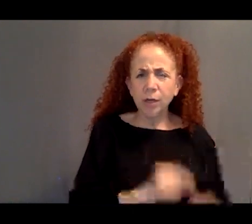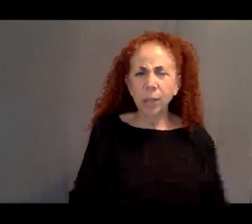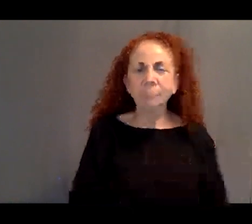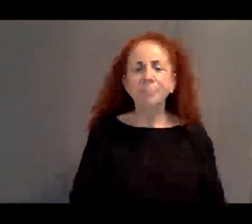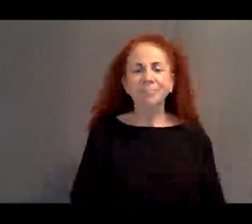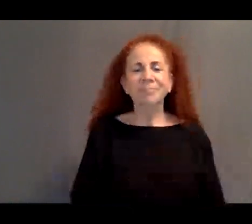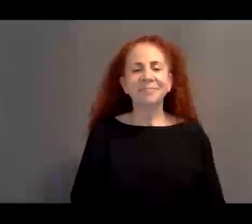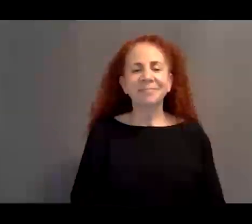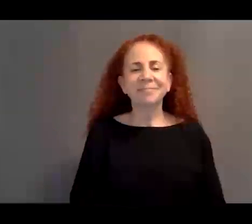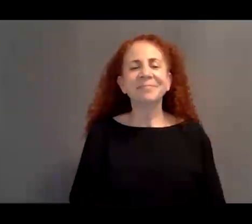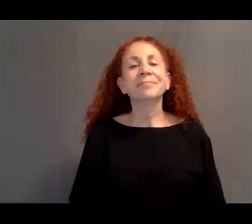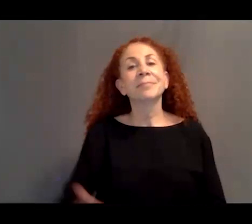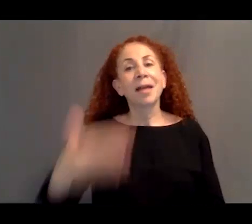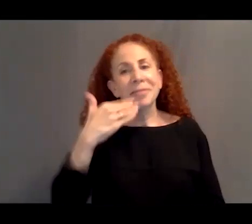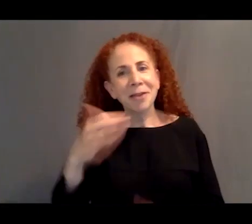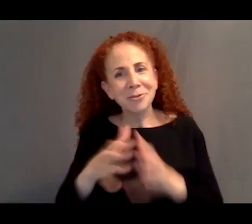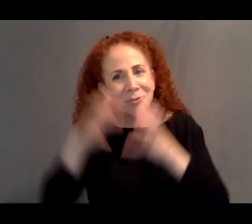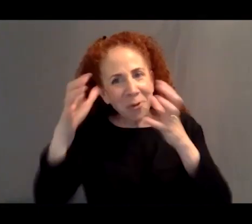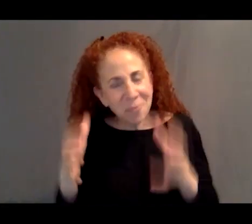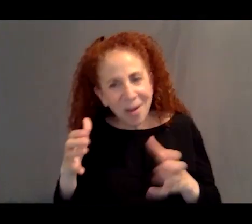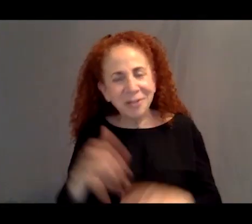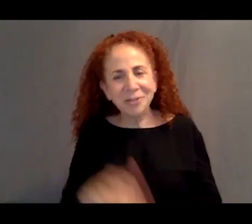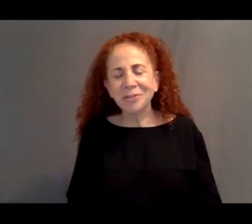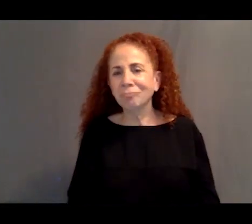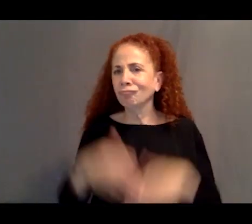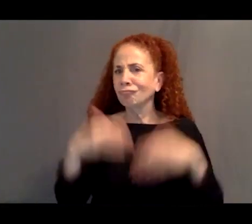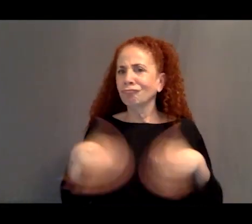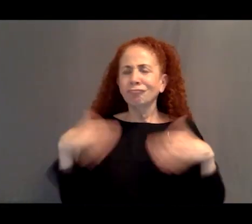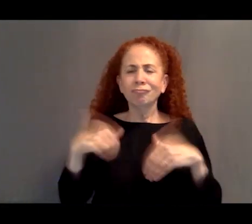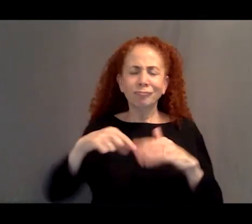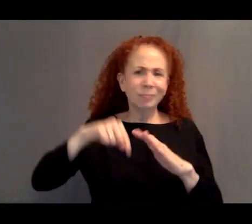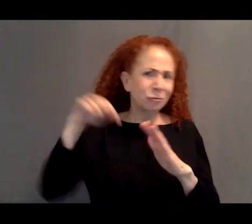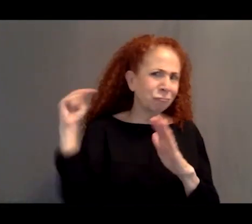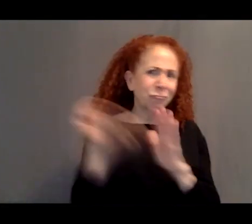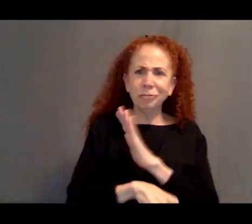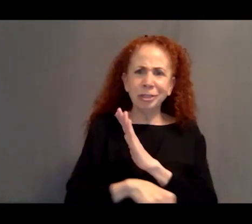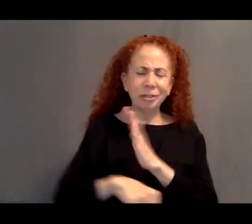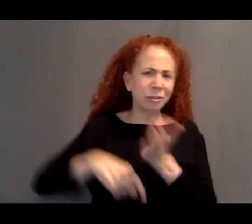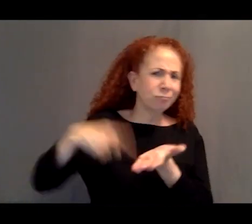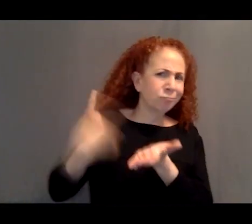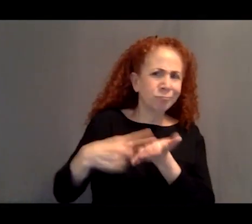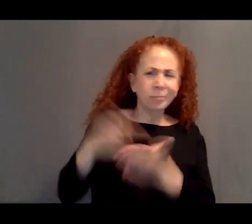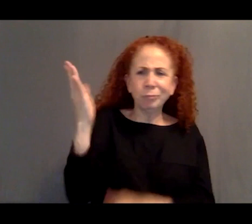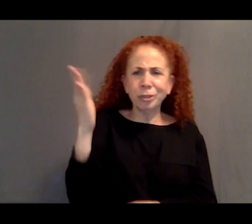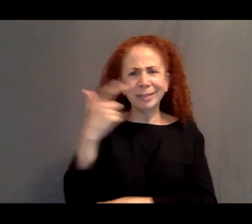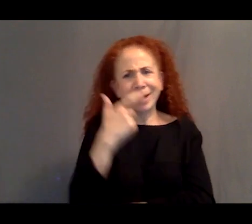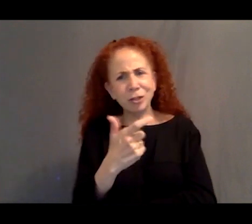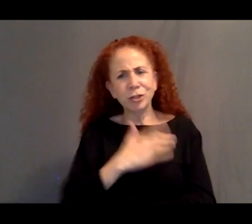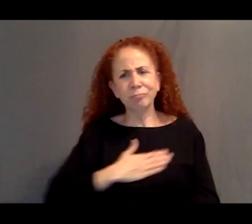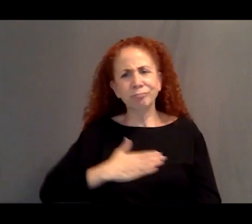All right. Thank you so much, Roberto, for such a rich presentation.